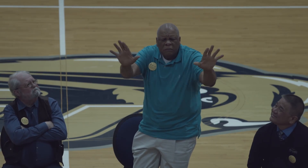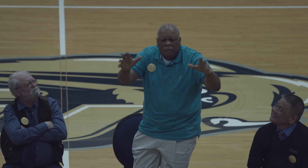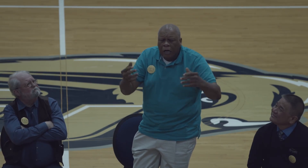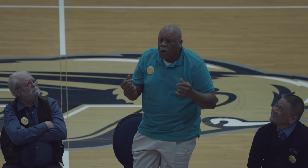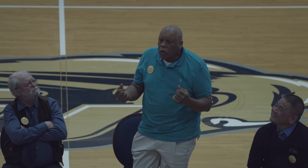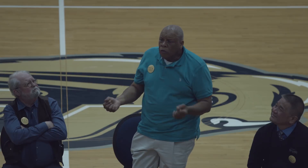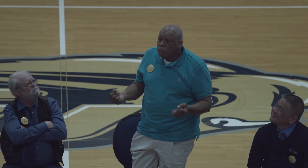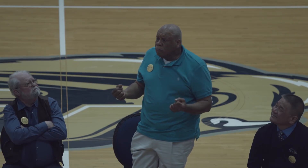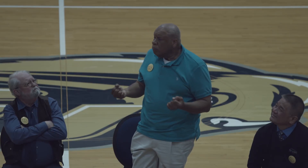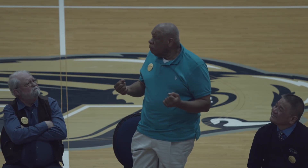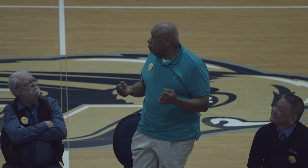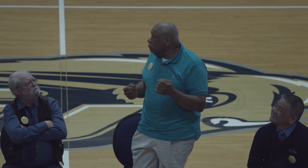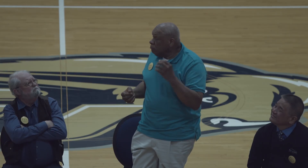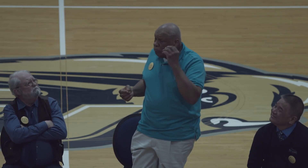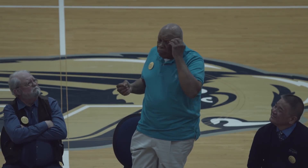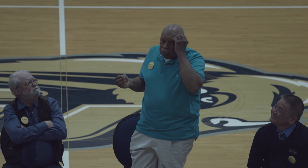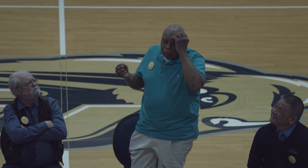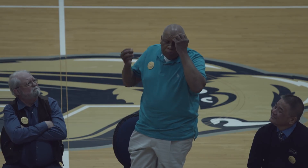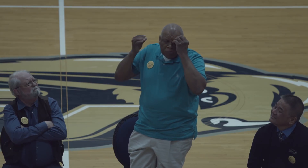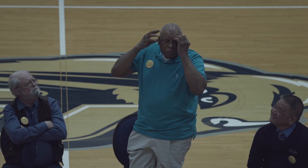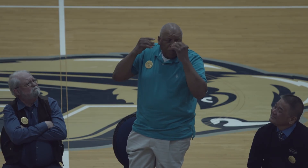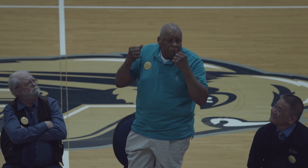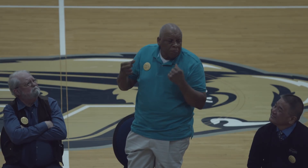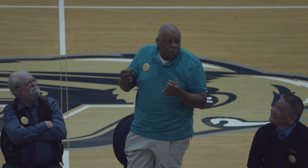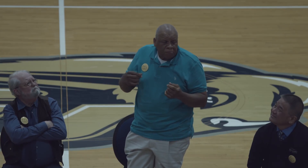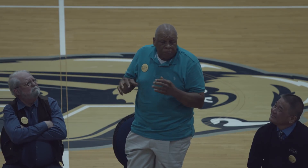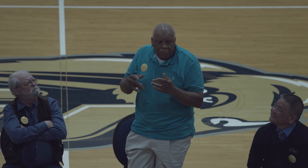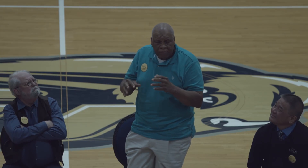I had no idea what I was driving into.